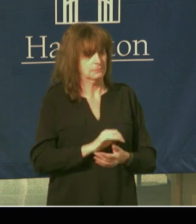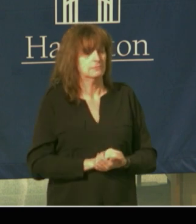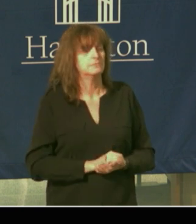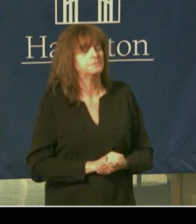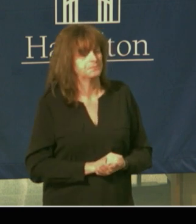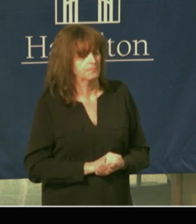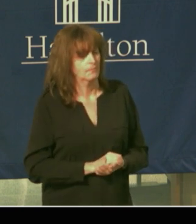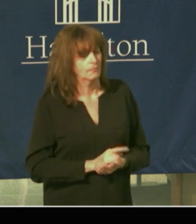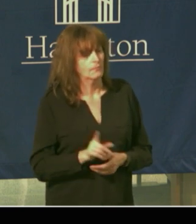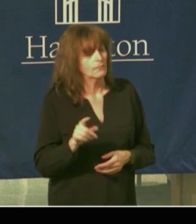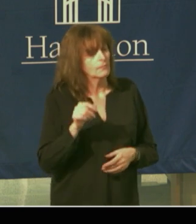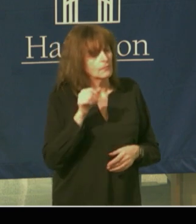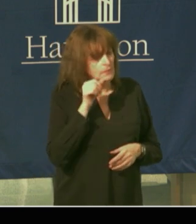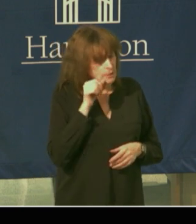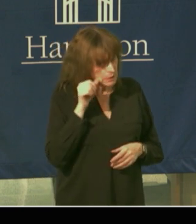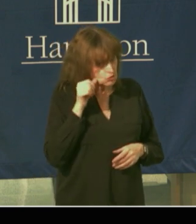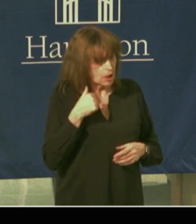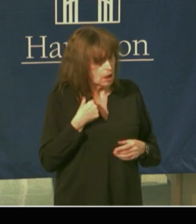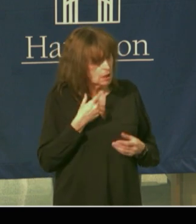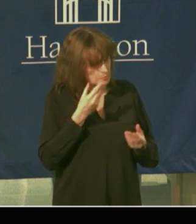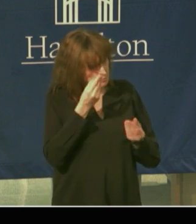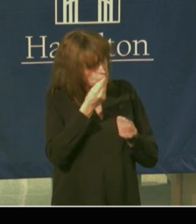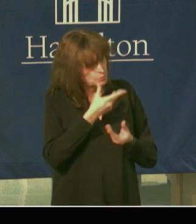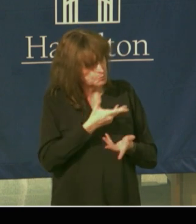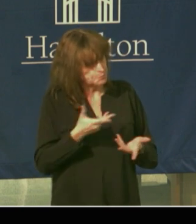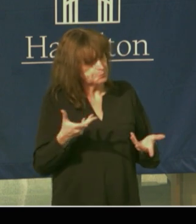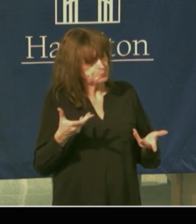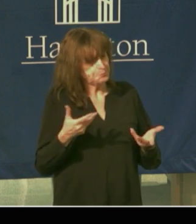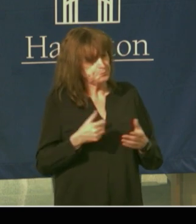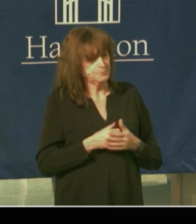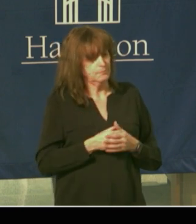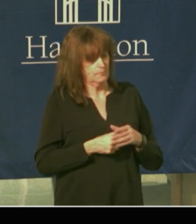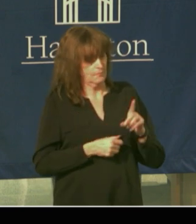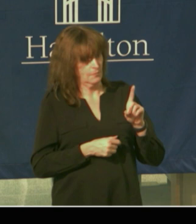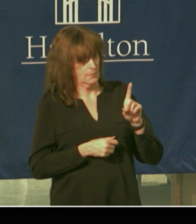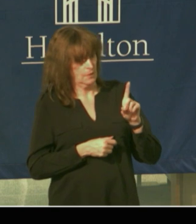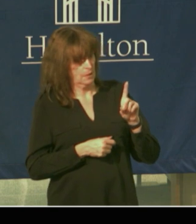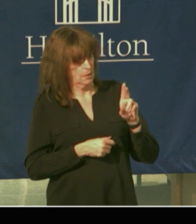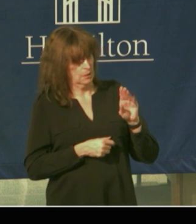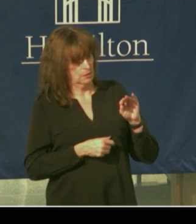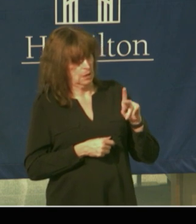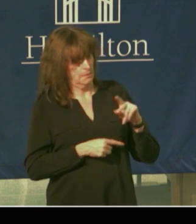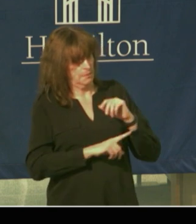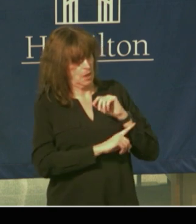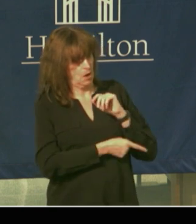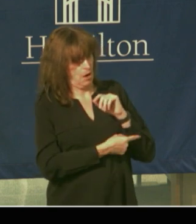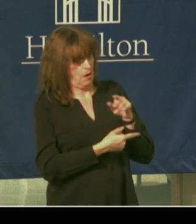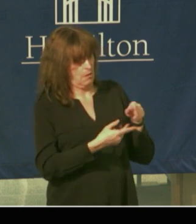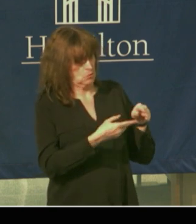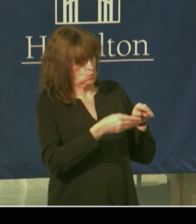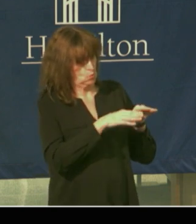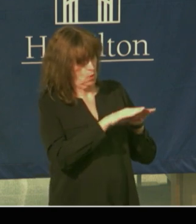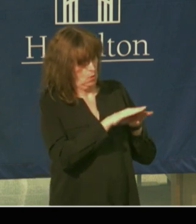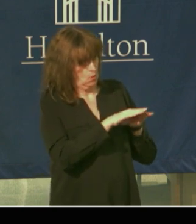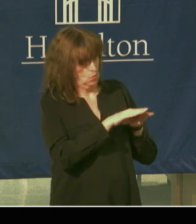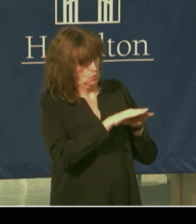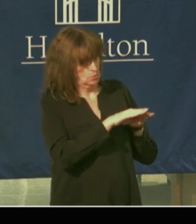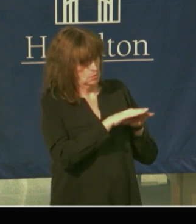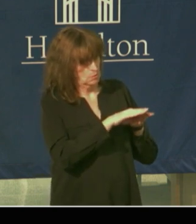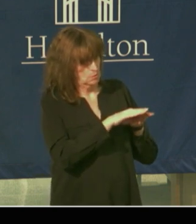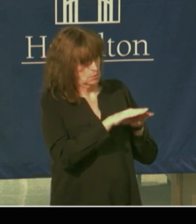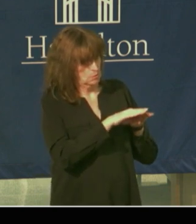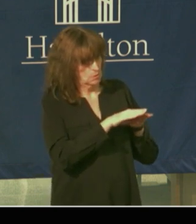closings, and I couldn't get out of my driveway before I was informed by one of my neighbors that he couldn't get rid of his garbage. So that was an instantaneous